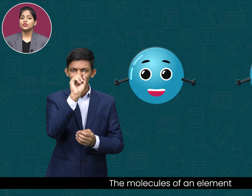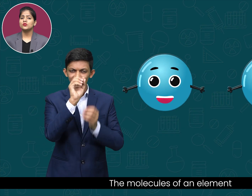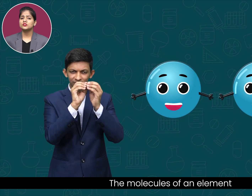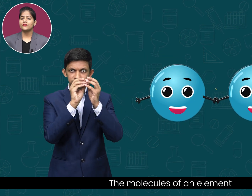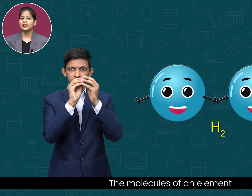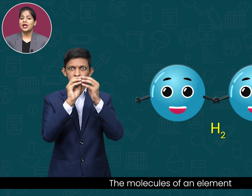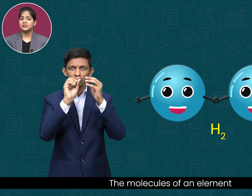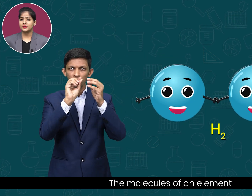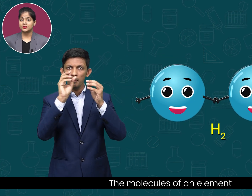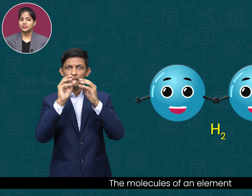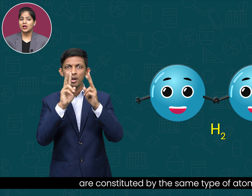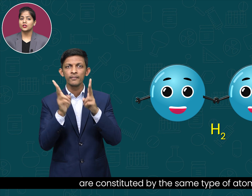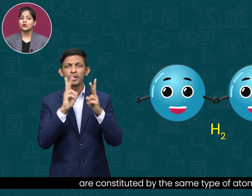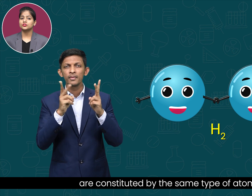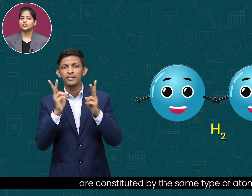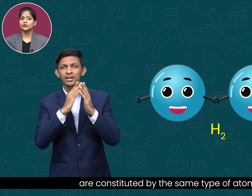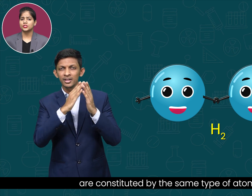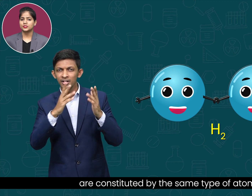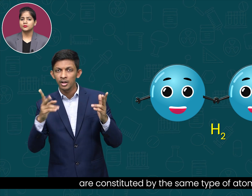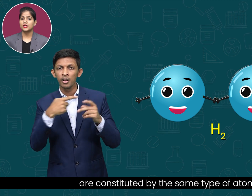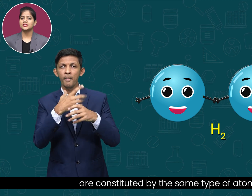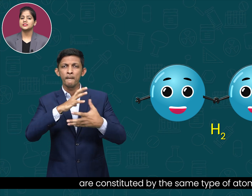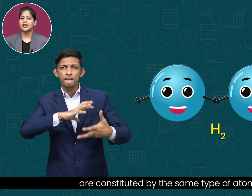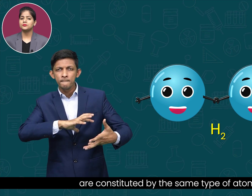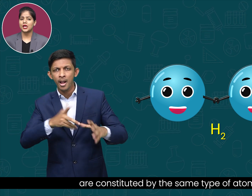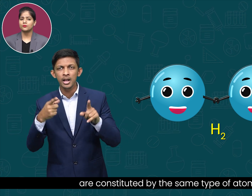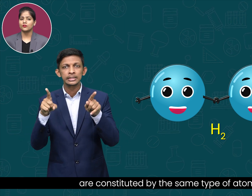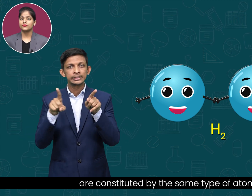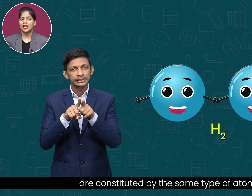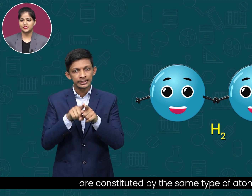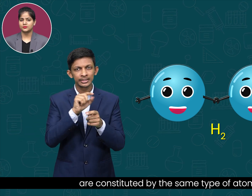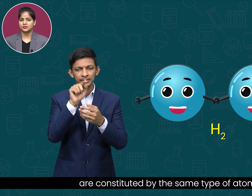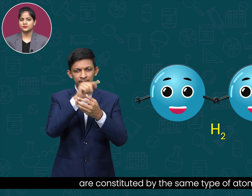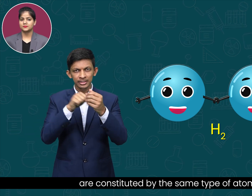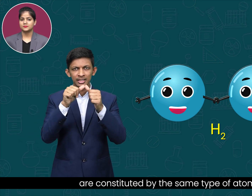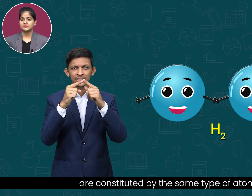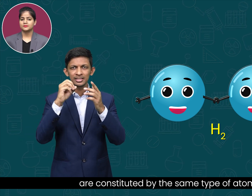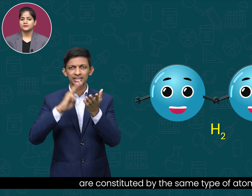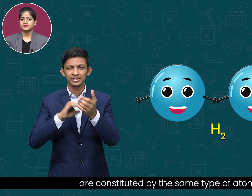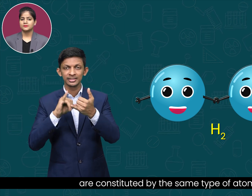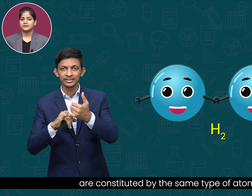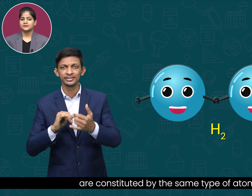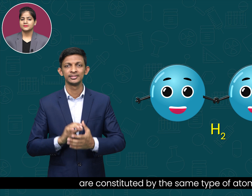The molecules of an element are constituted by the same type of atoms.